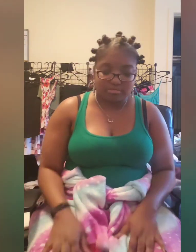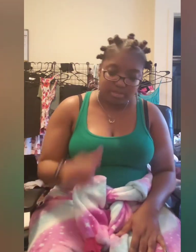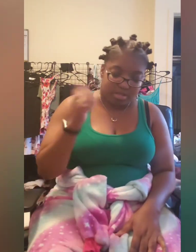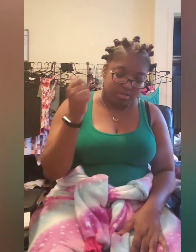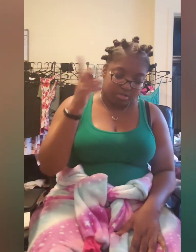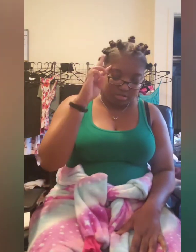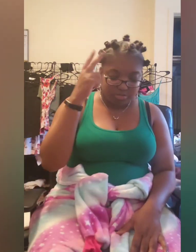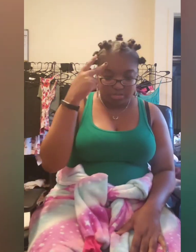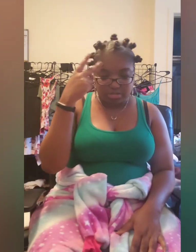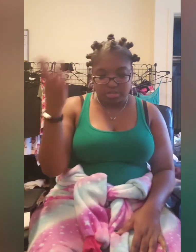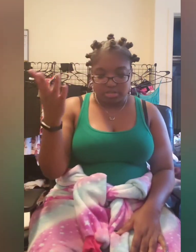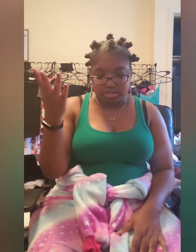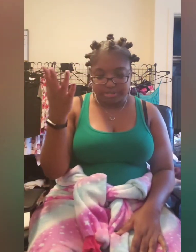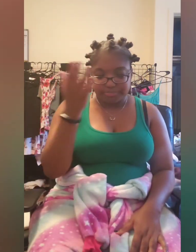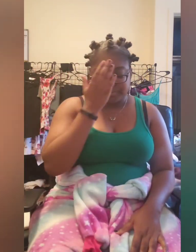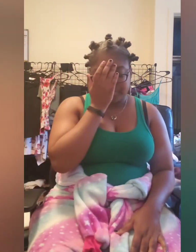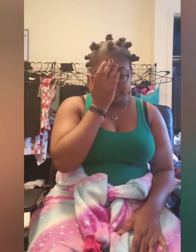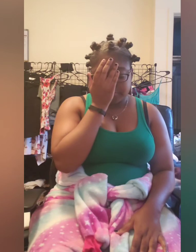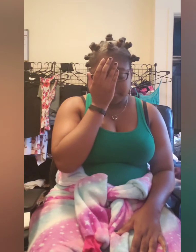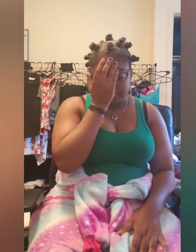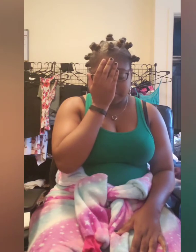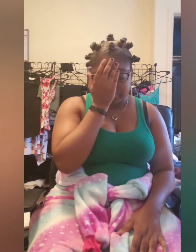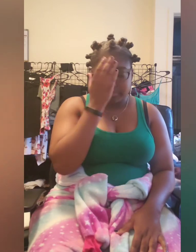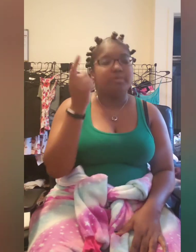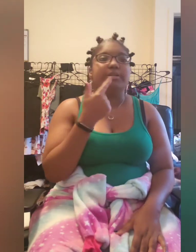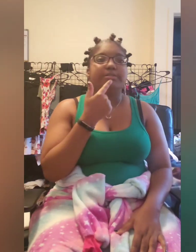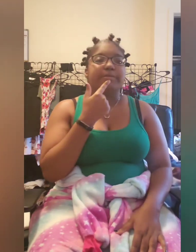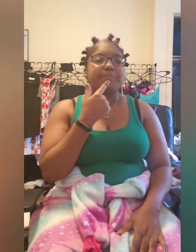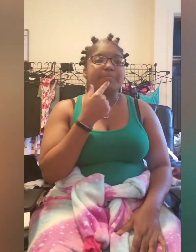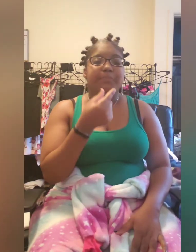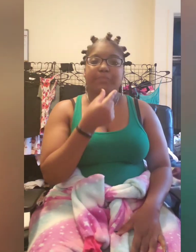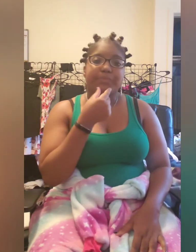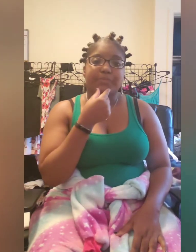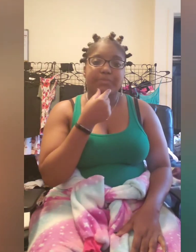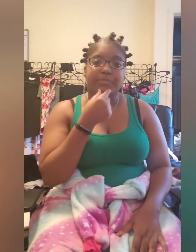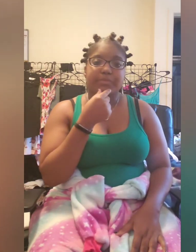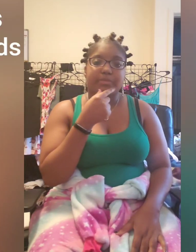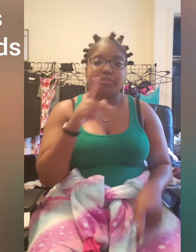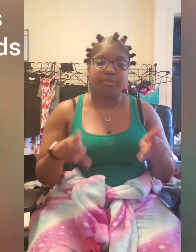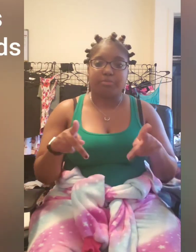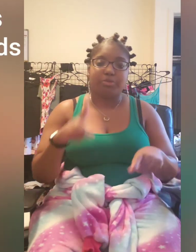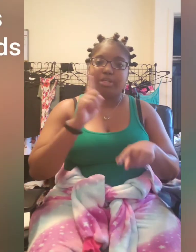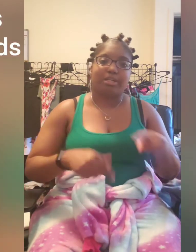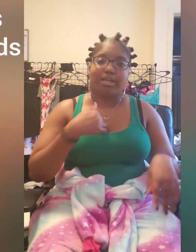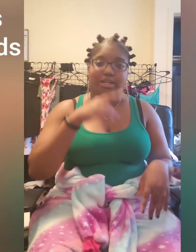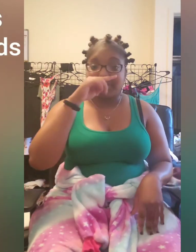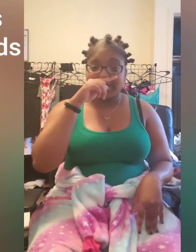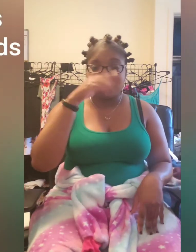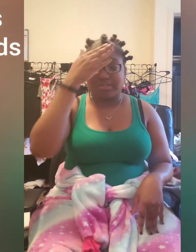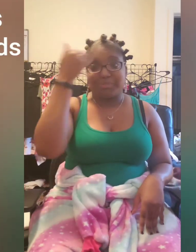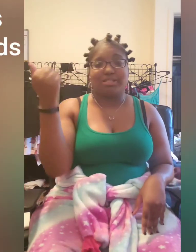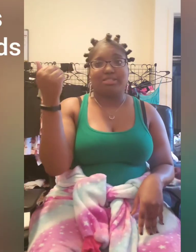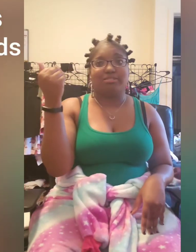I don't think you're trying to be men. So, um, another misconception is that gay people can't raise kids properly.